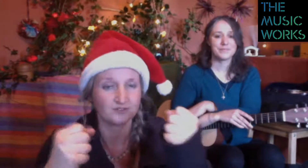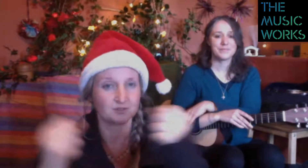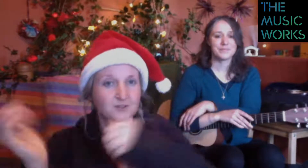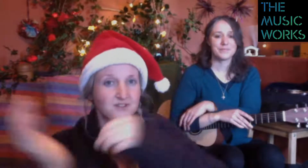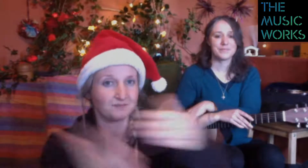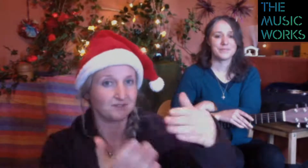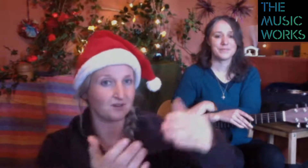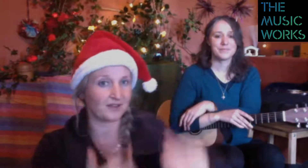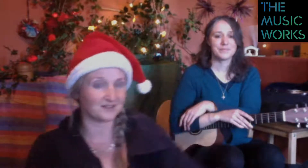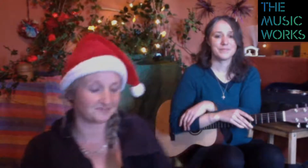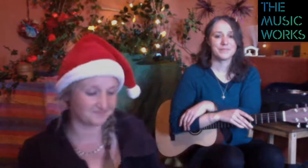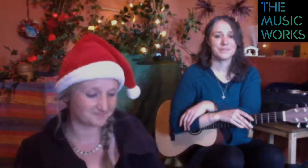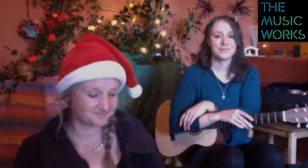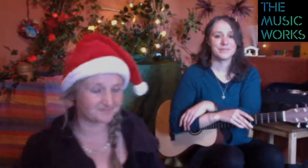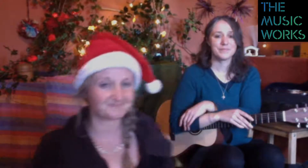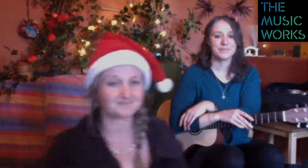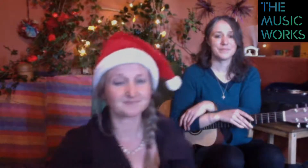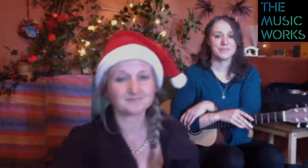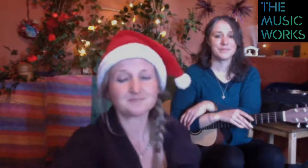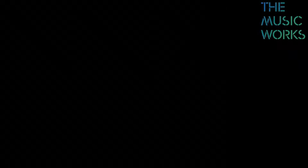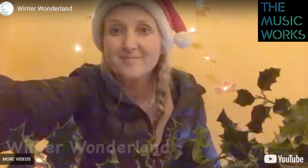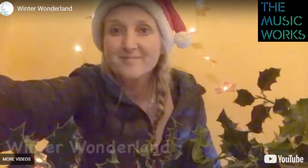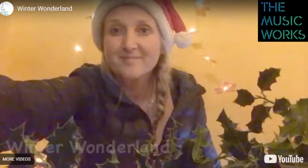afterwards. Fantastic. Let's have the video.